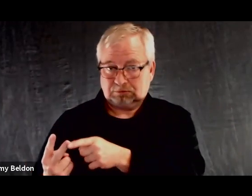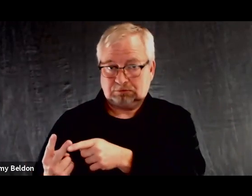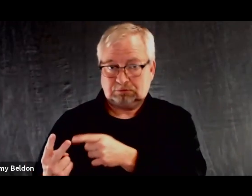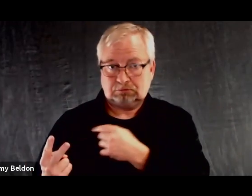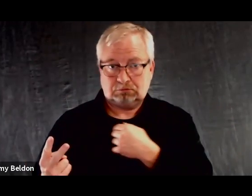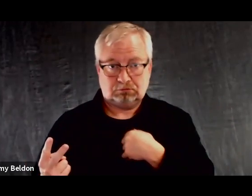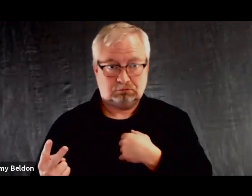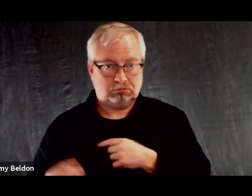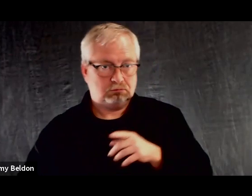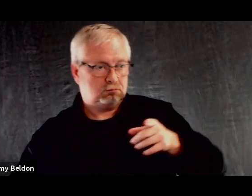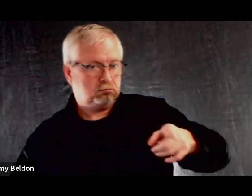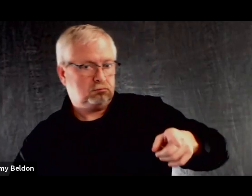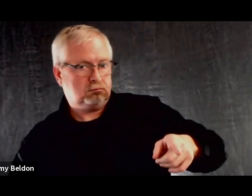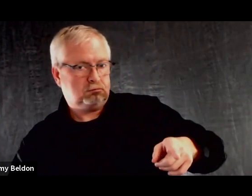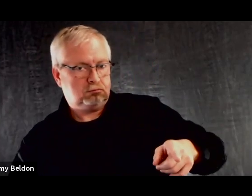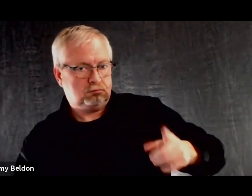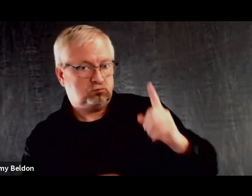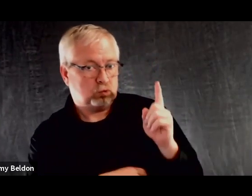question.